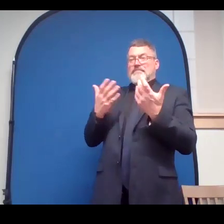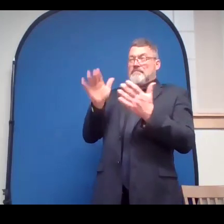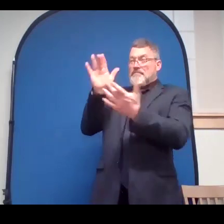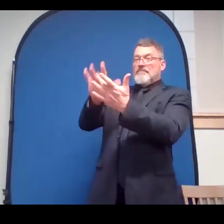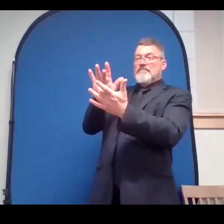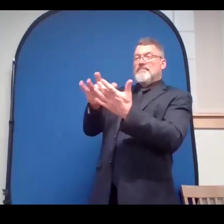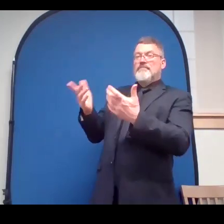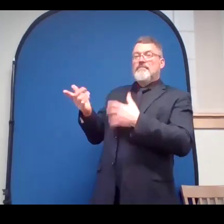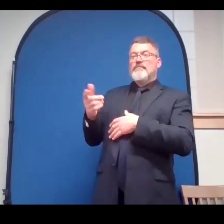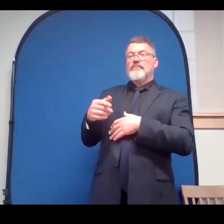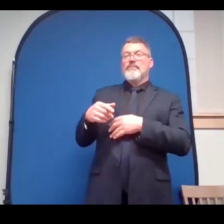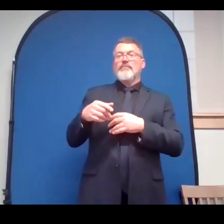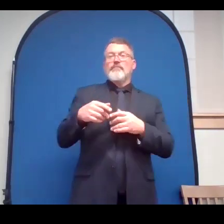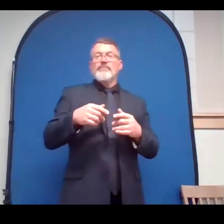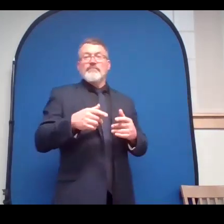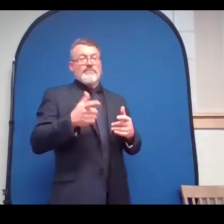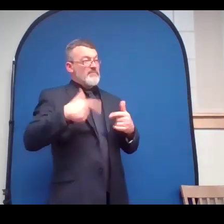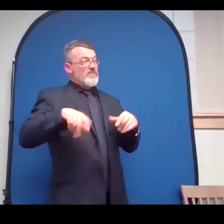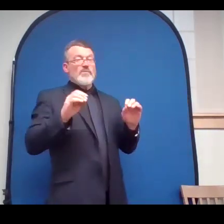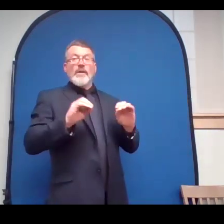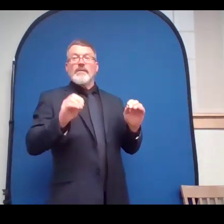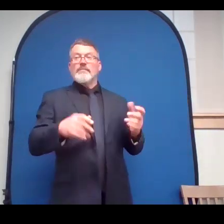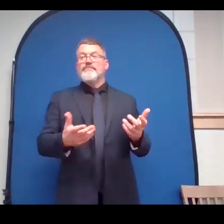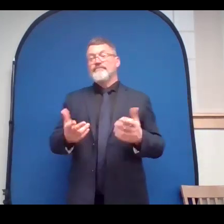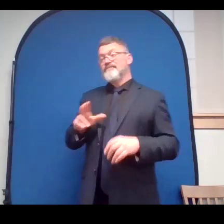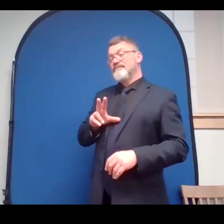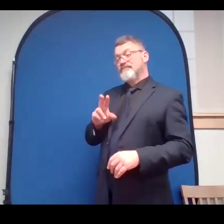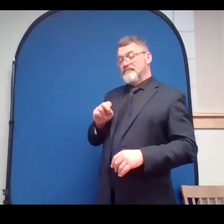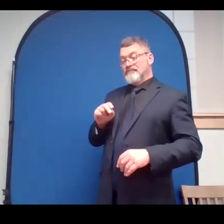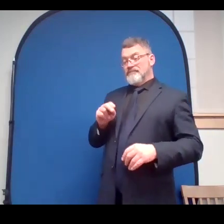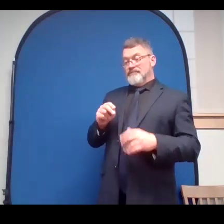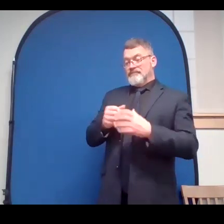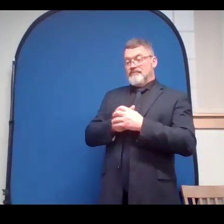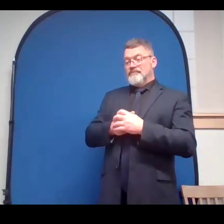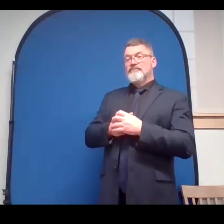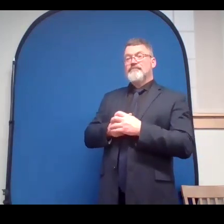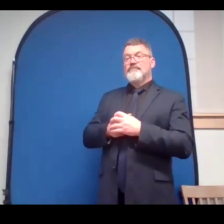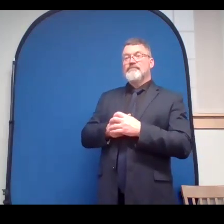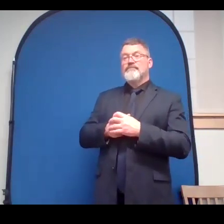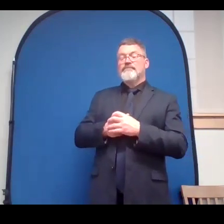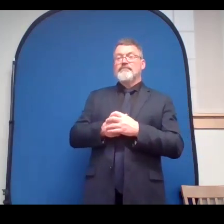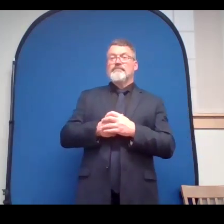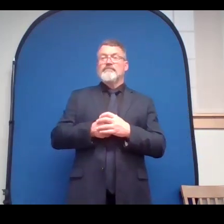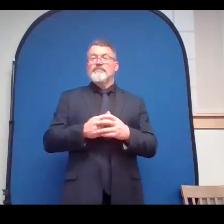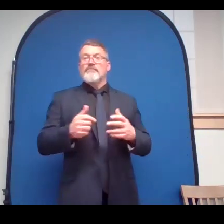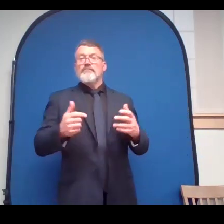anything. No, ma'am. So what did you do? There's nothing I could do. I mean, I had no authority over